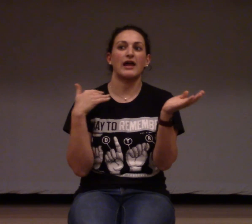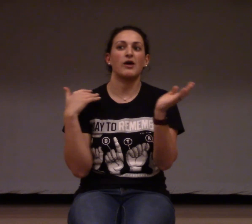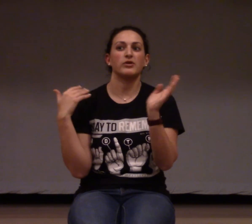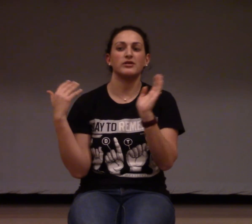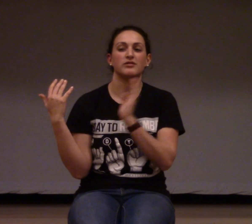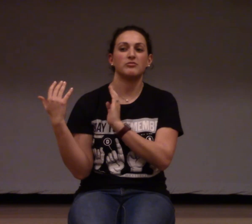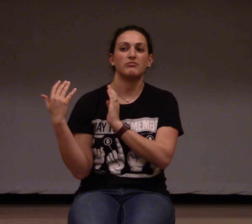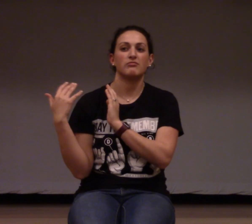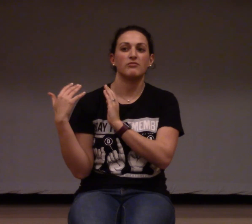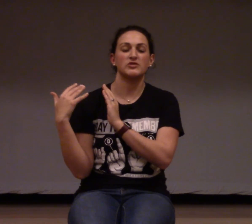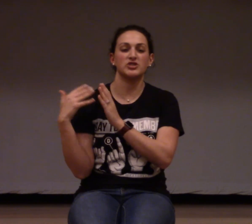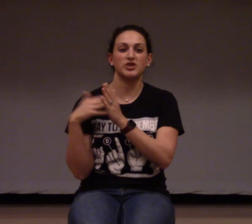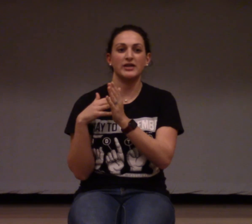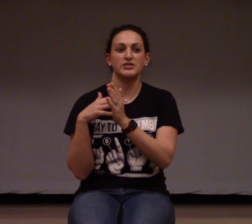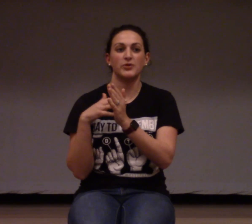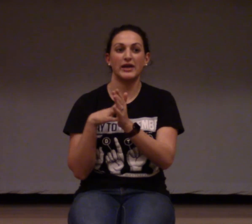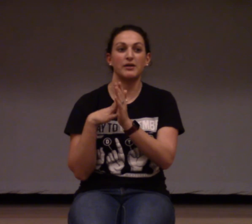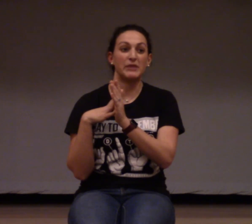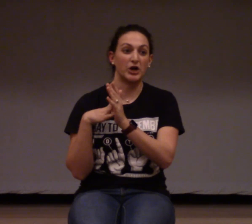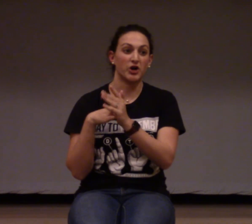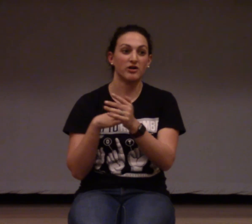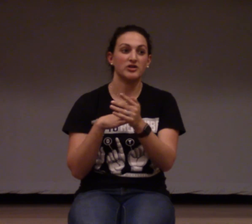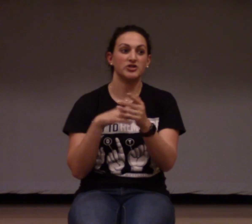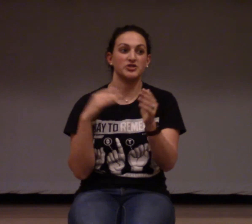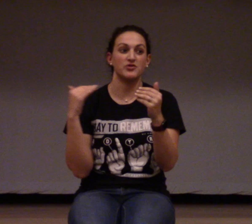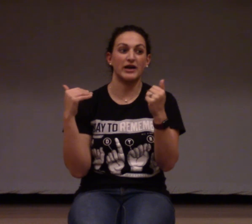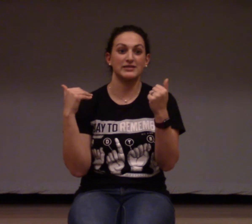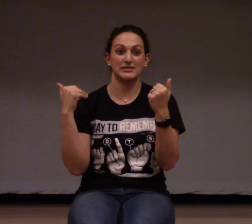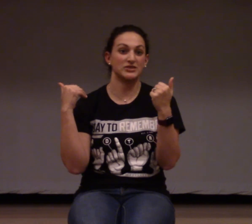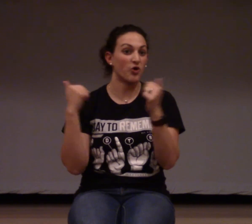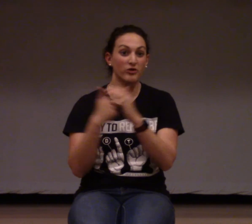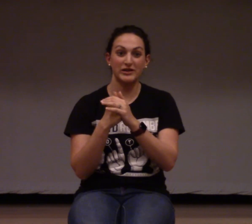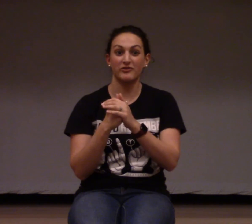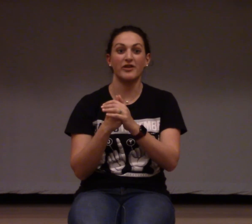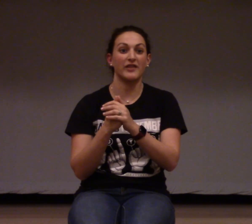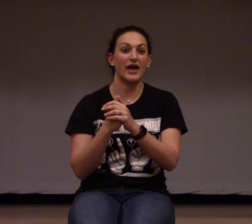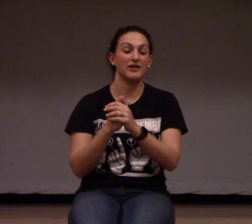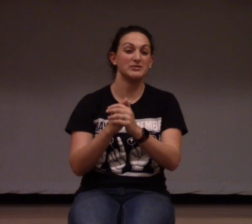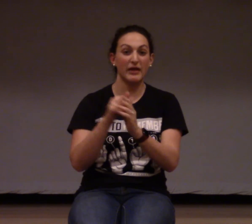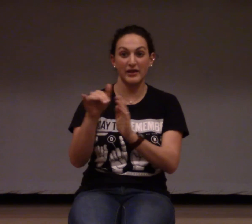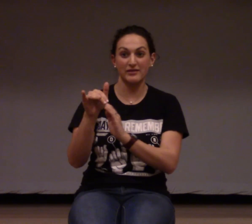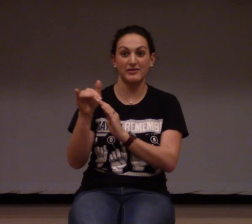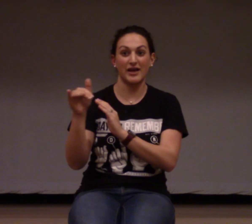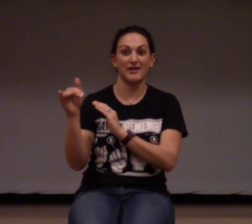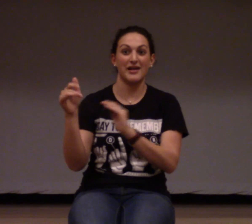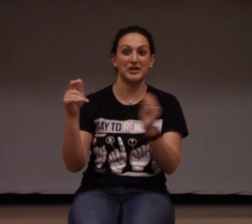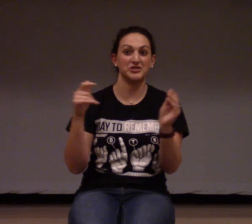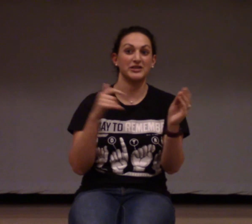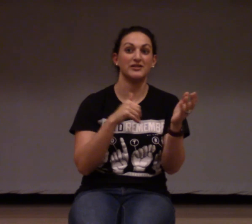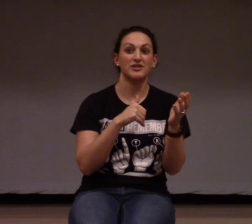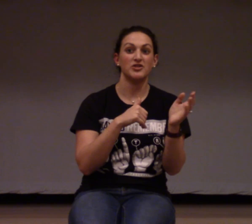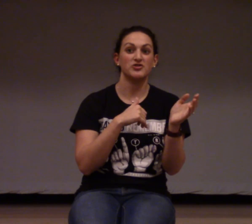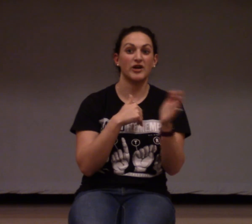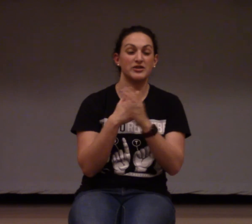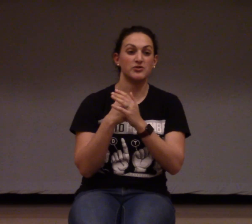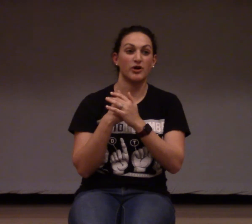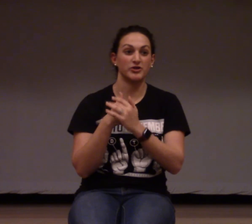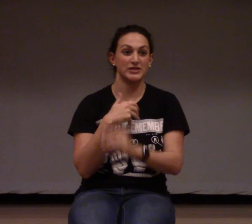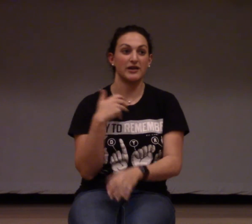would suggest doing it in a mirror, just so you guys, because it's totally different than spelling, than actually trying to understand it from